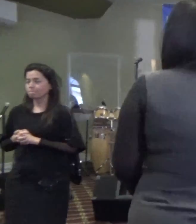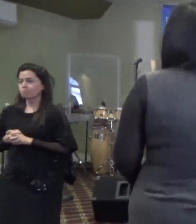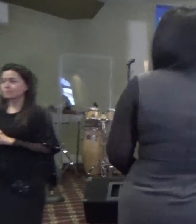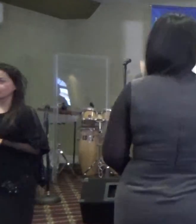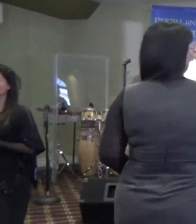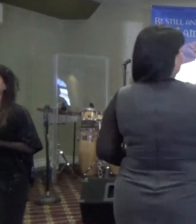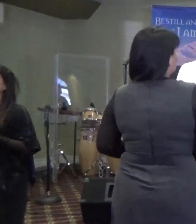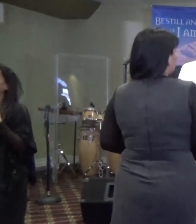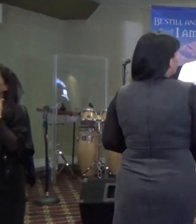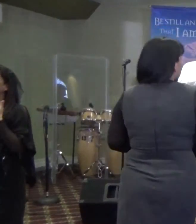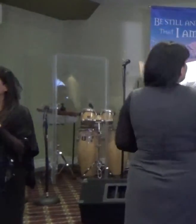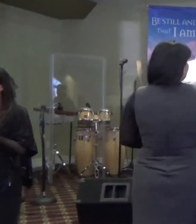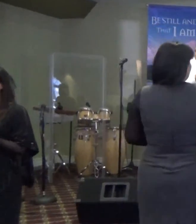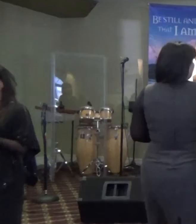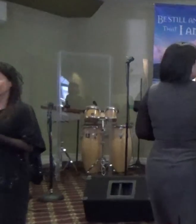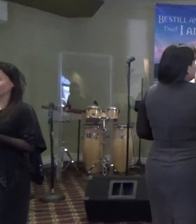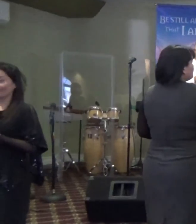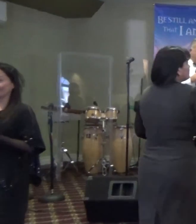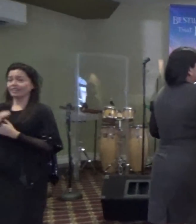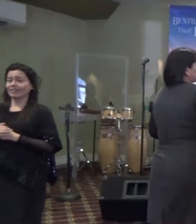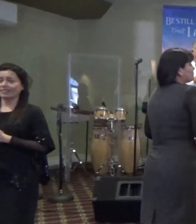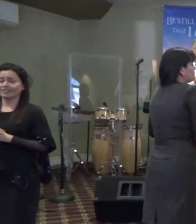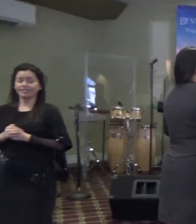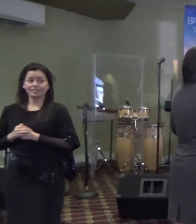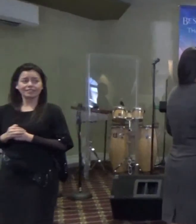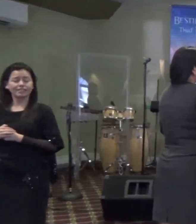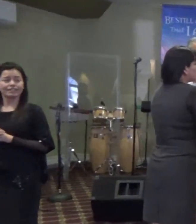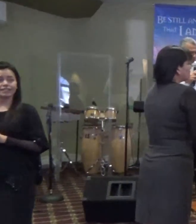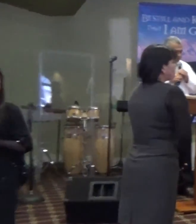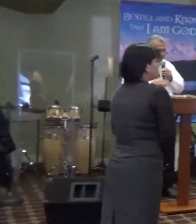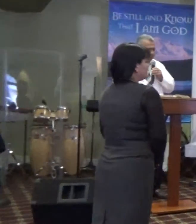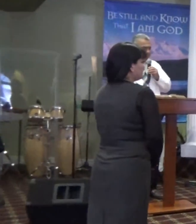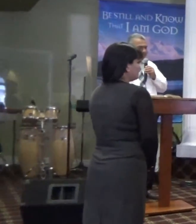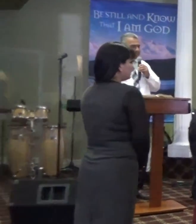Gracias a Dios, hermanos, porque en estos